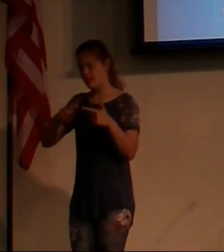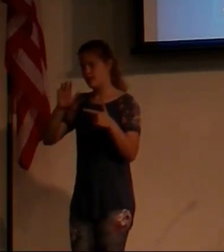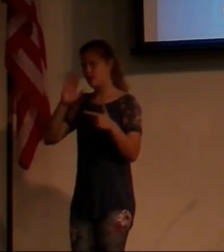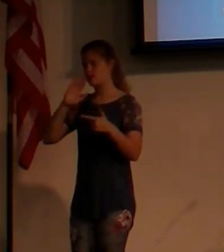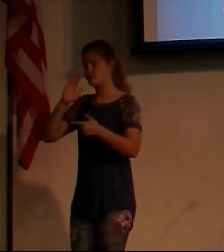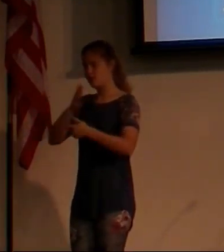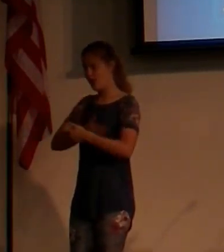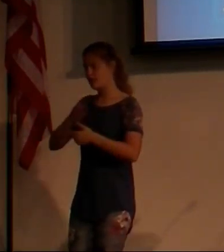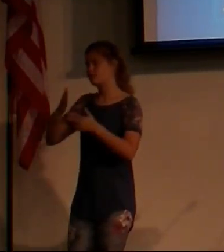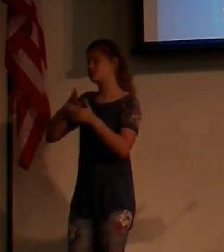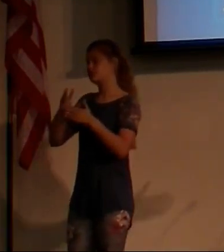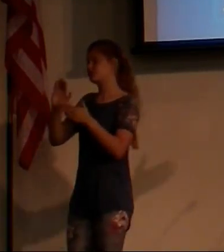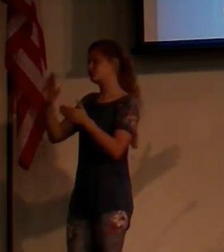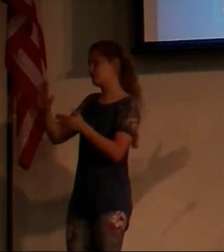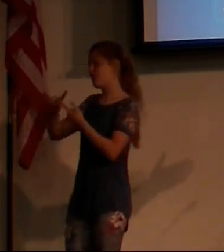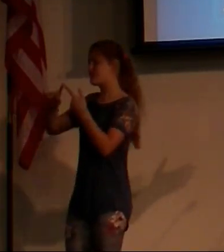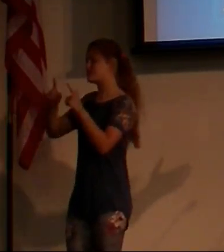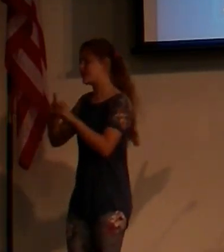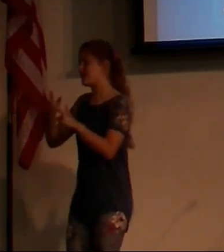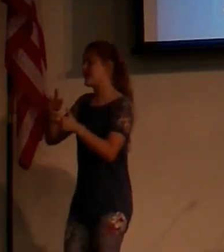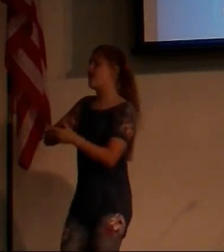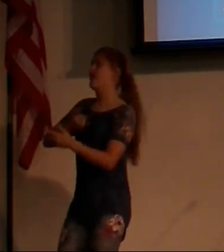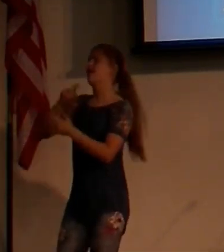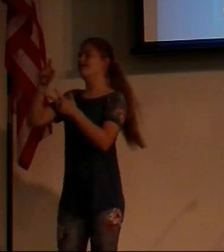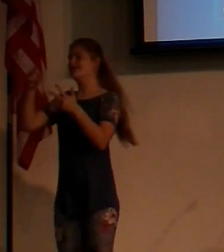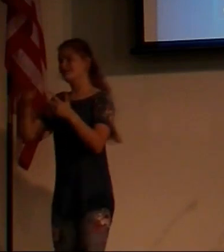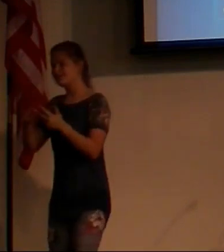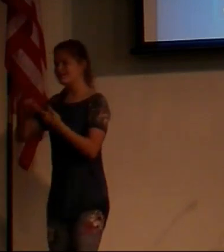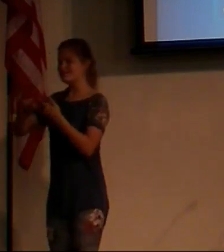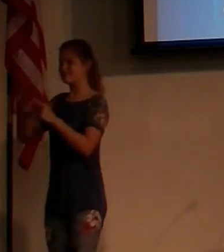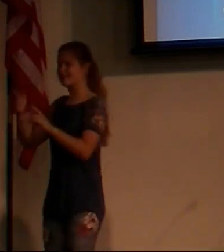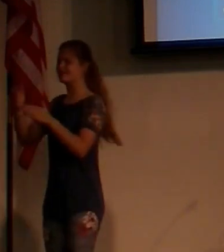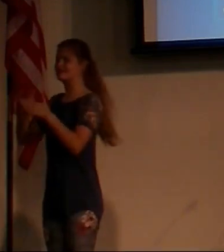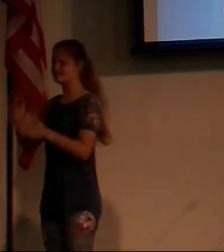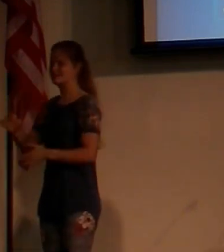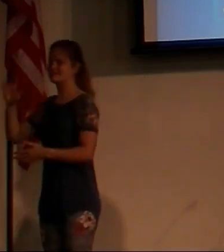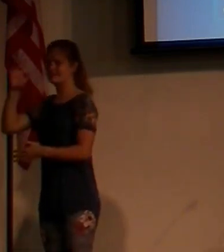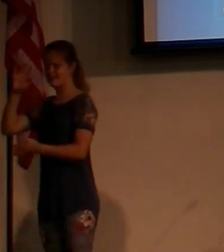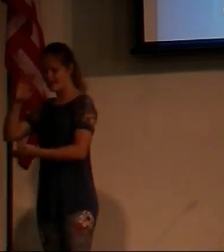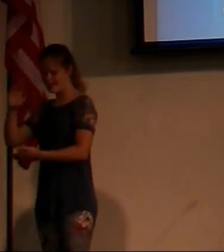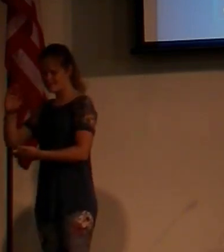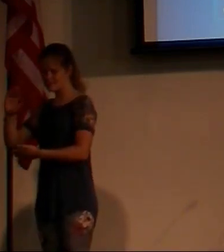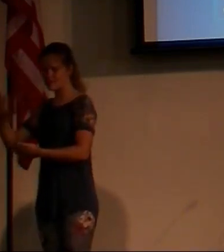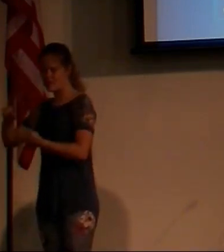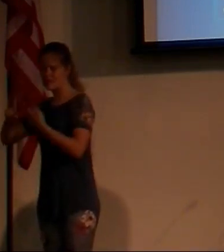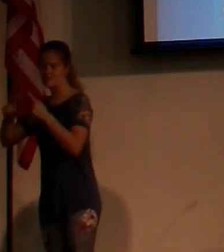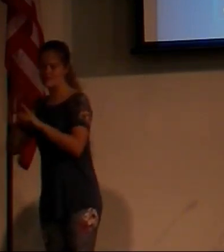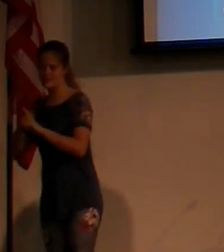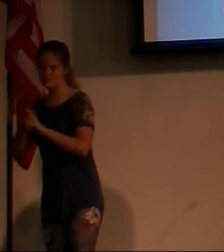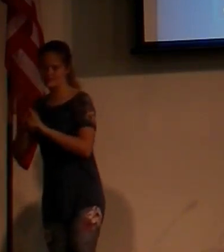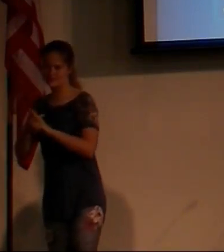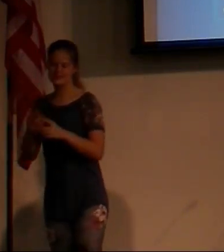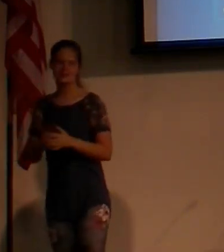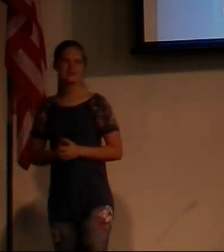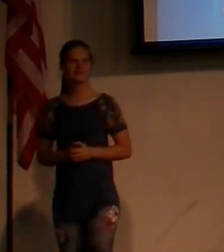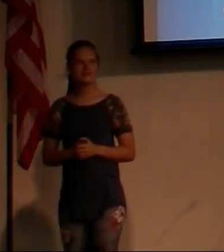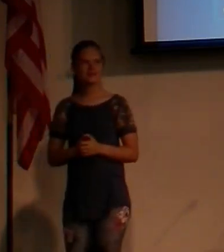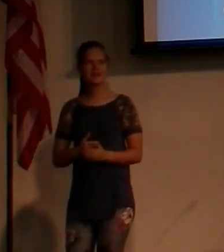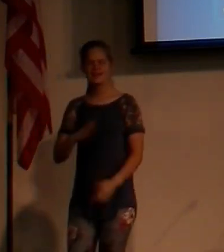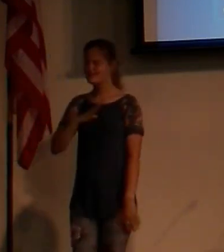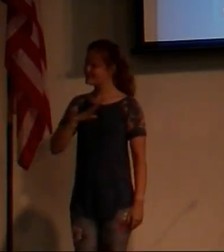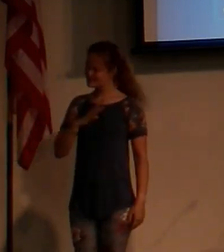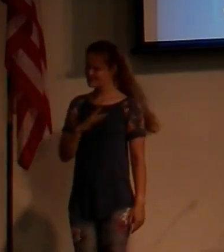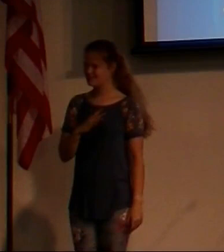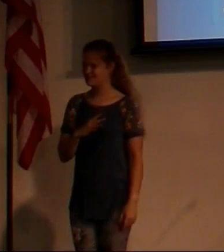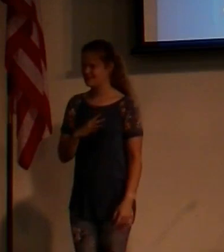shares it with Jaden, and then Jaden takes her faith. And Abby's been leading these girls in Bible studies on Wednesday nights ever since. Isn't that cool?